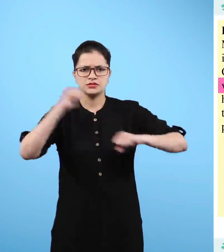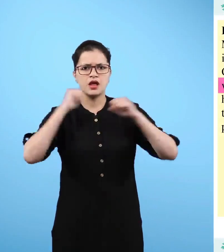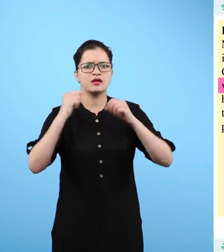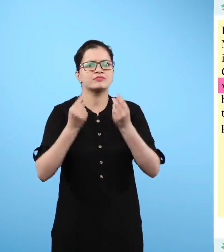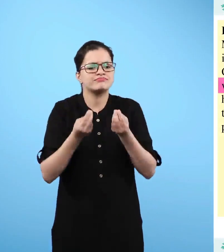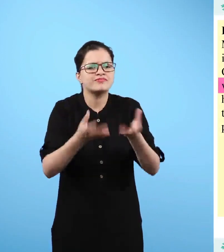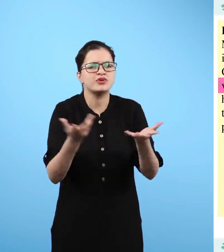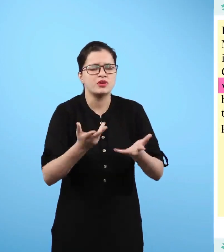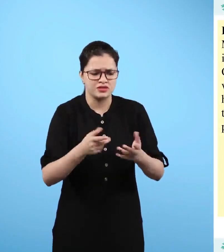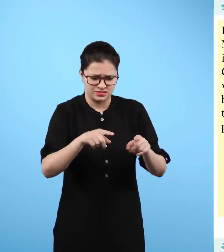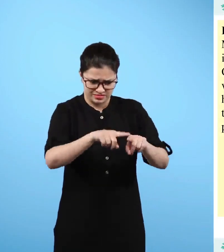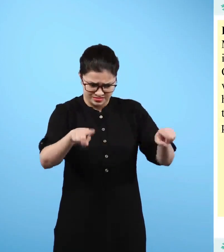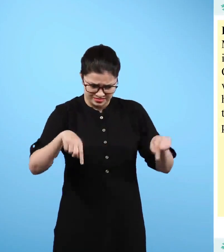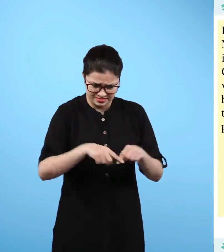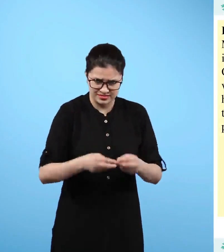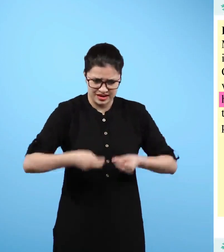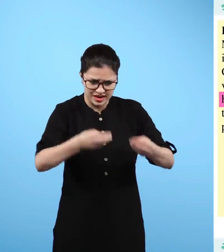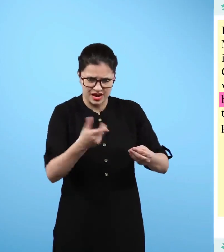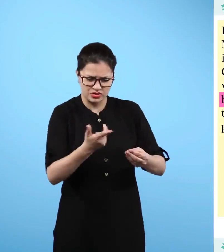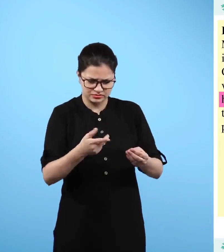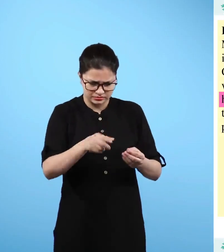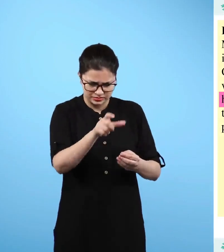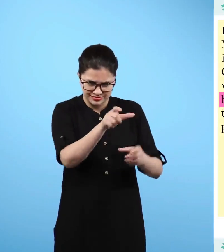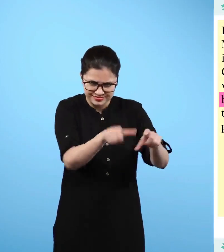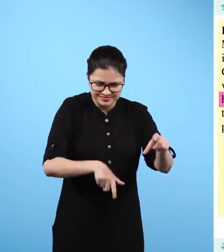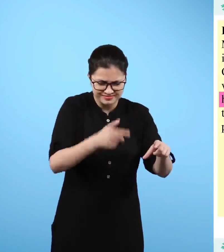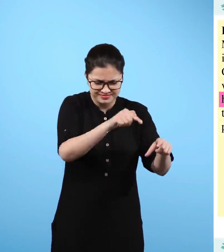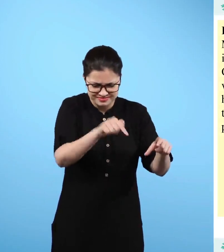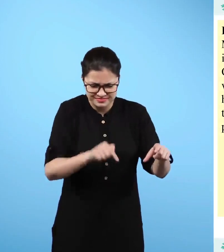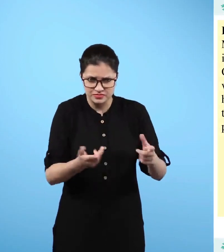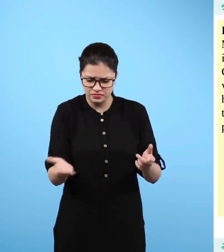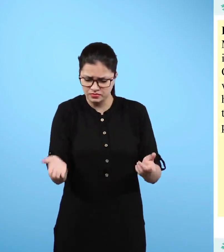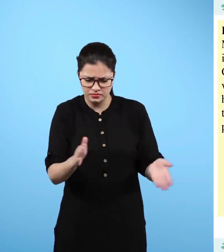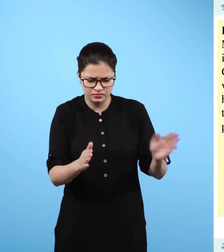net of a box, to think of how it looks when flattened.